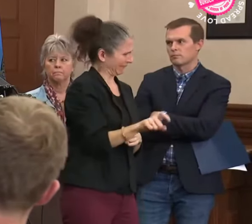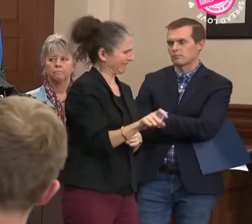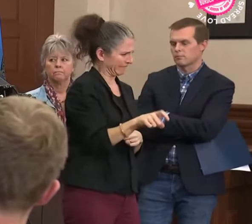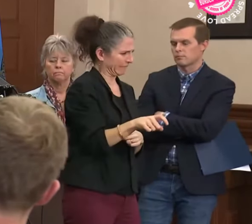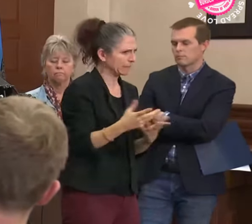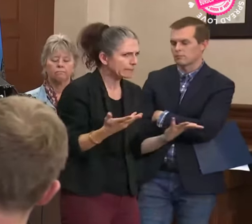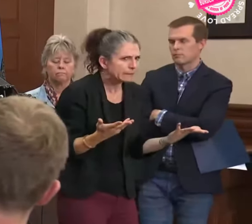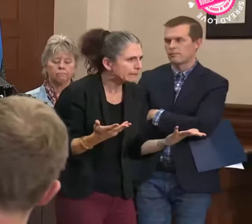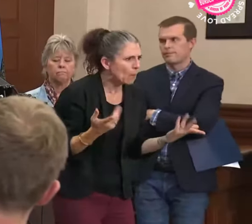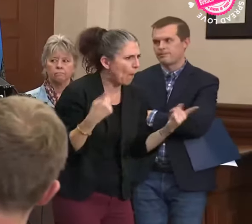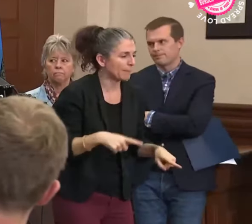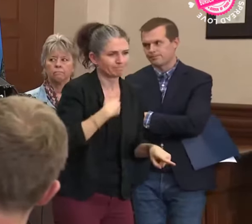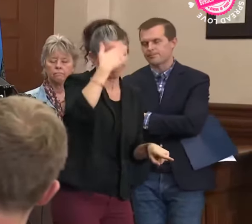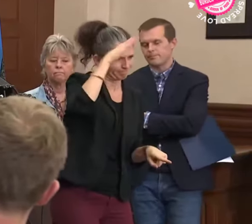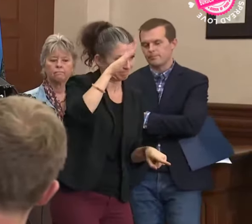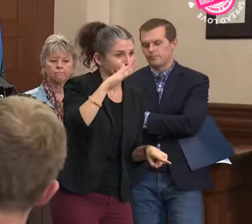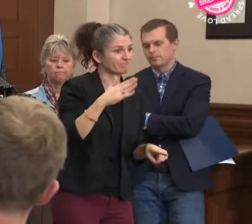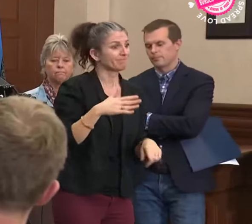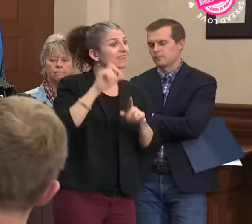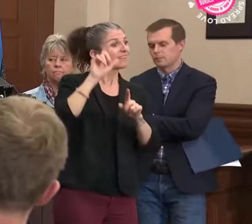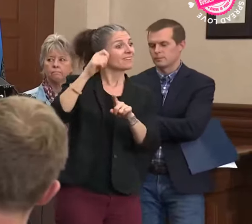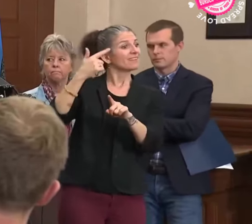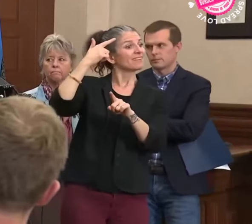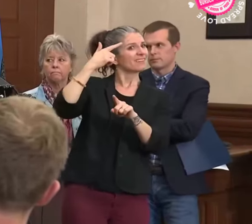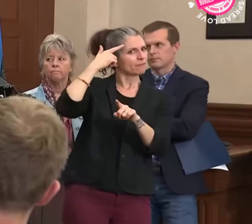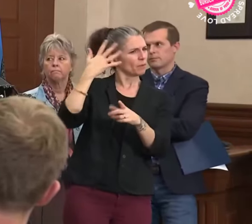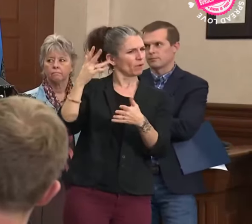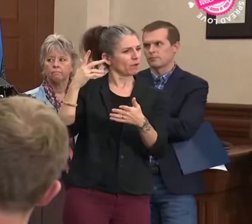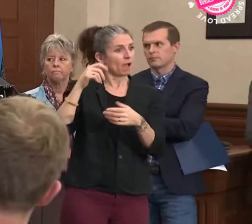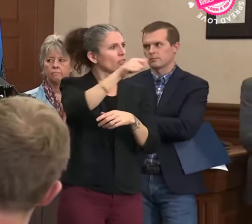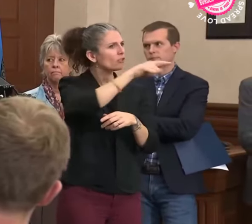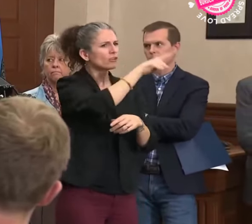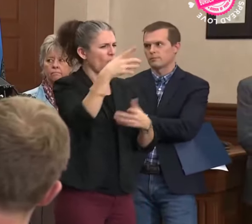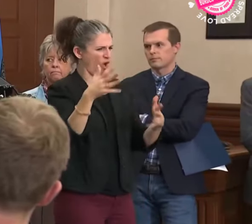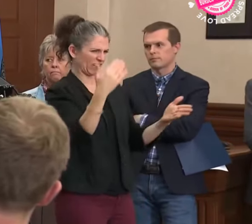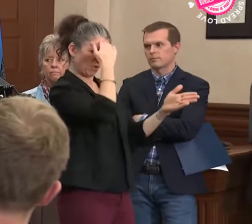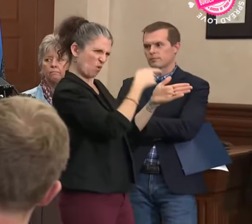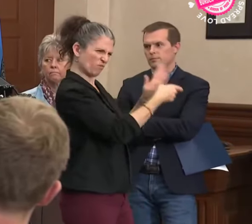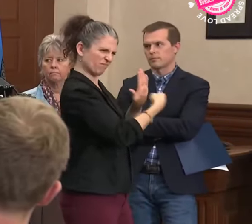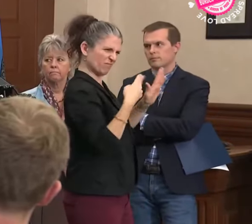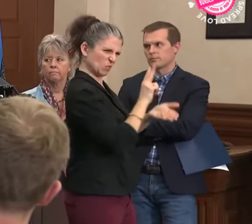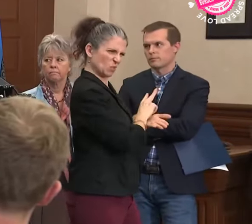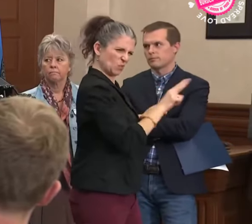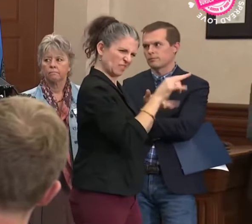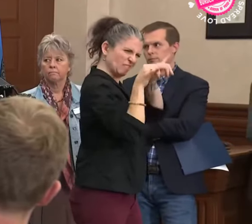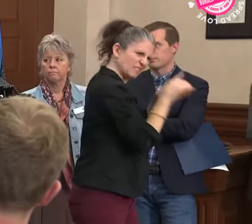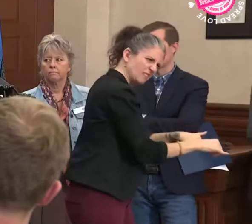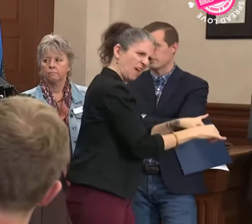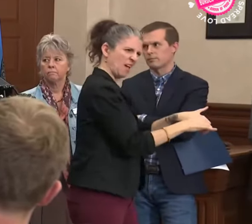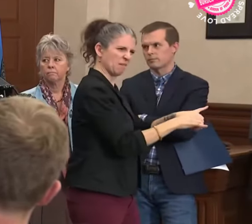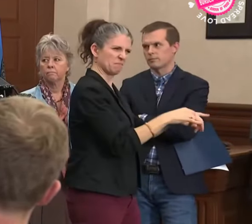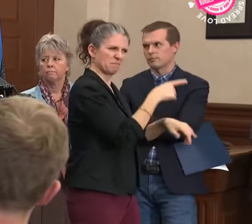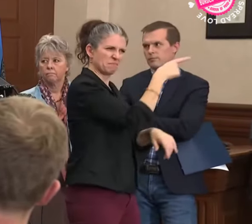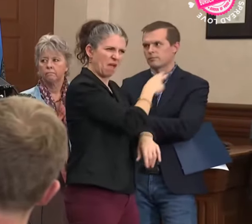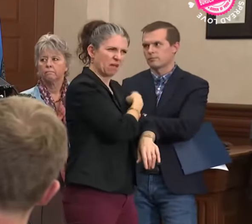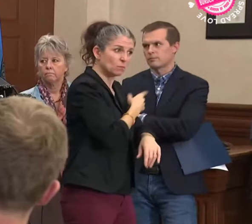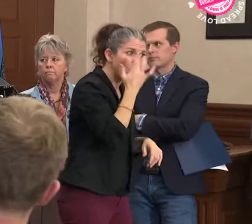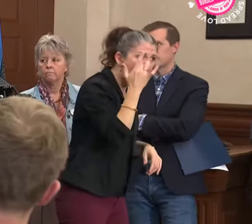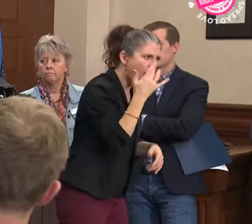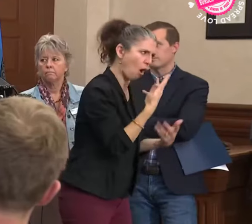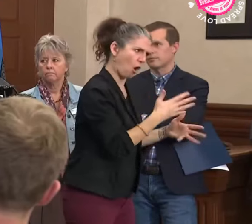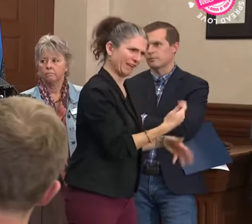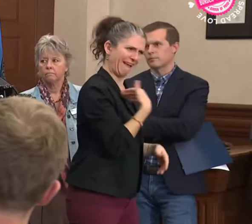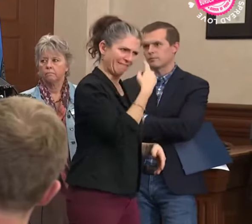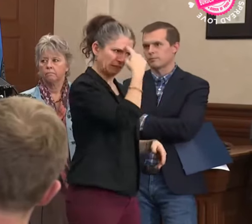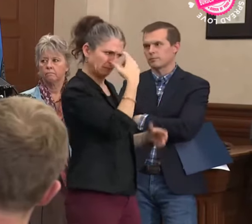hospitalized for 2 weeks for mental illness. That should have triggered the yellow flag law, and he should have been separated from